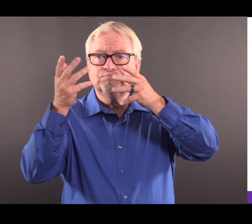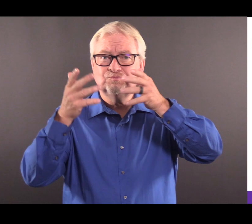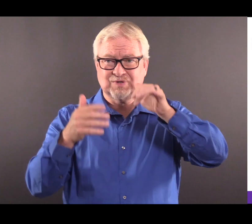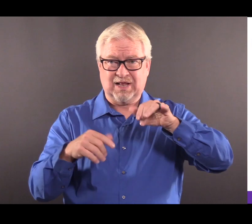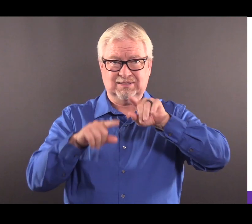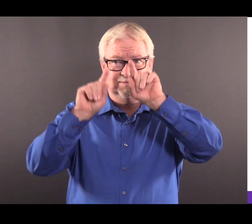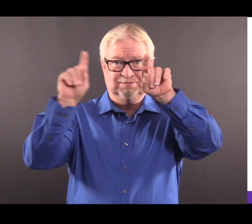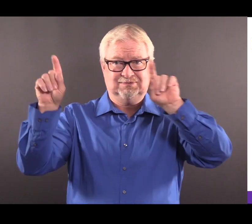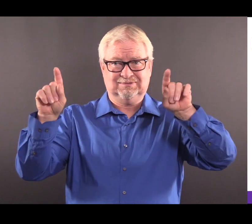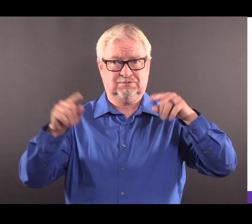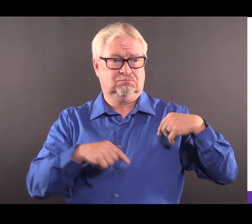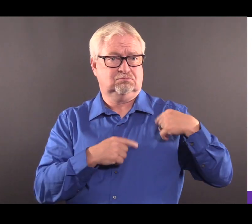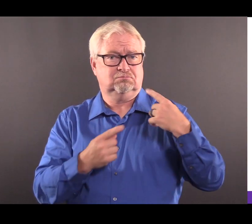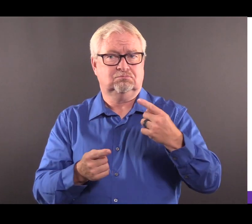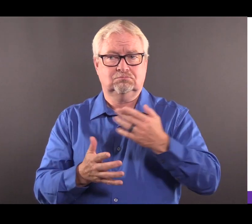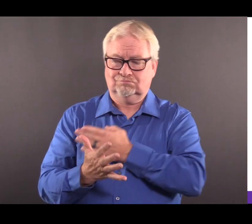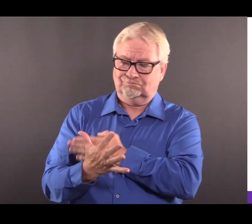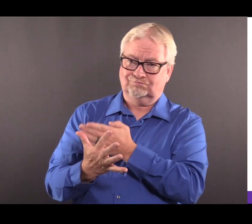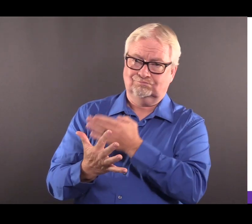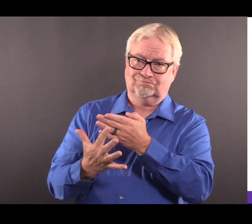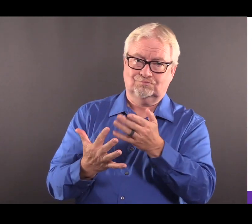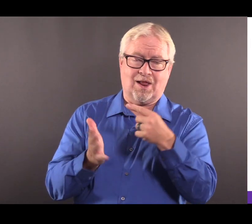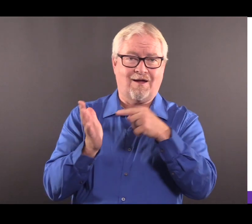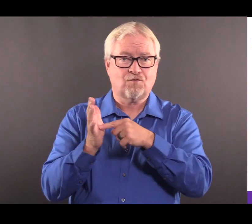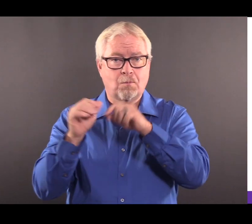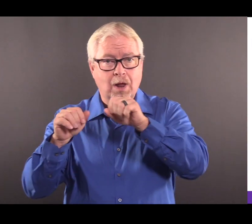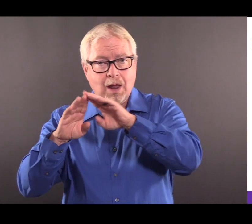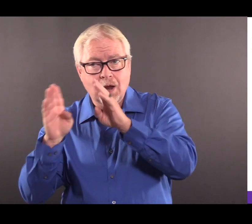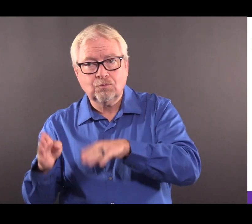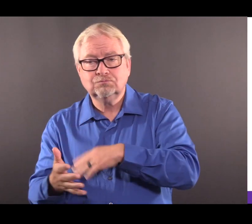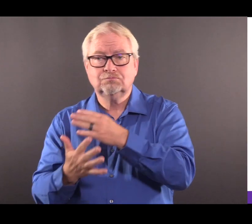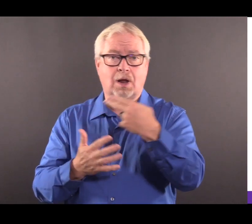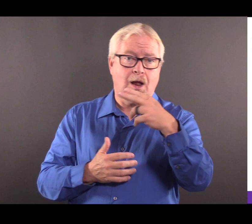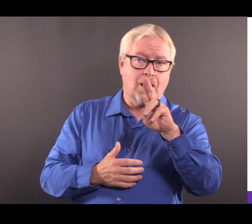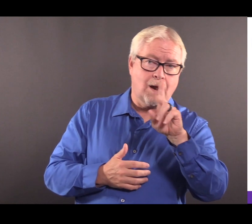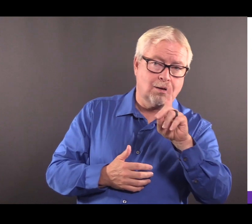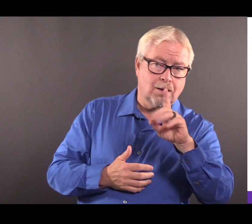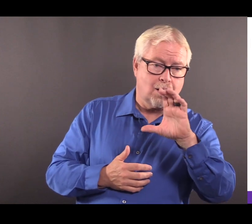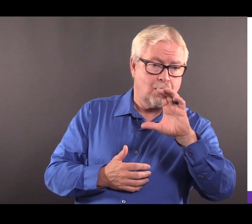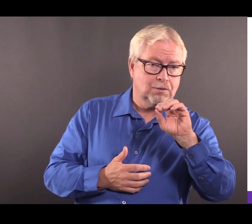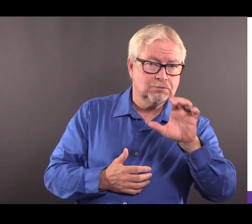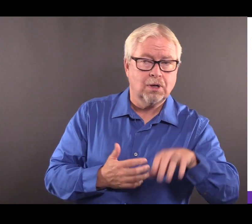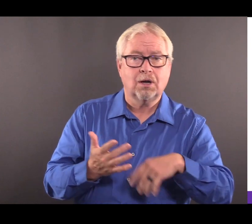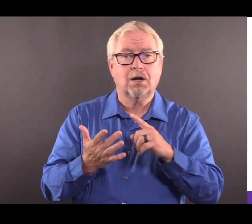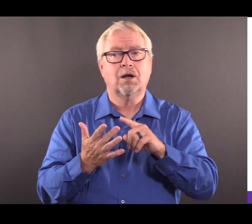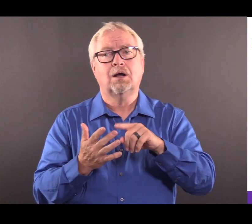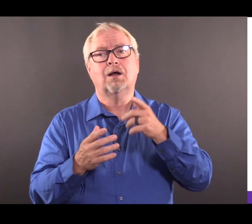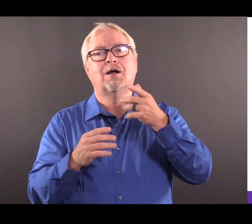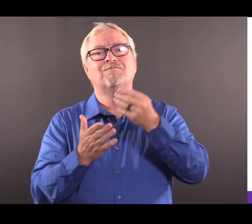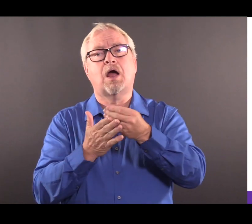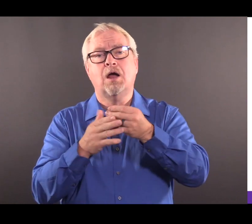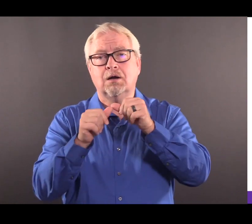writing, and reporting. So far in this series, we have covered affordable housing models, the